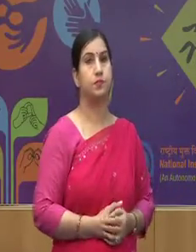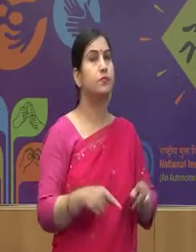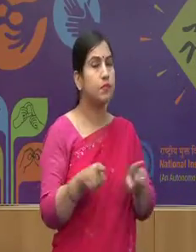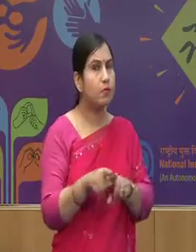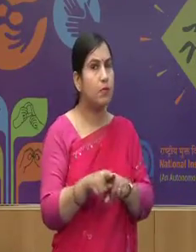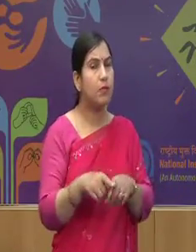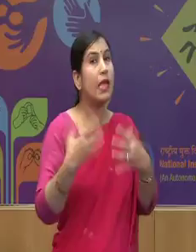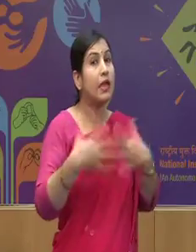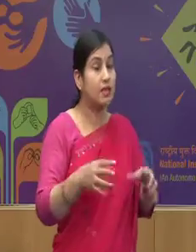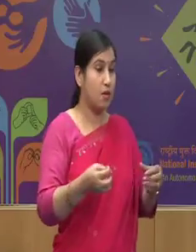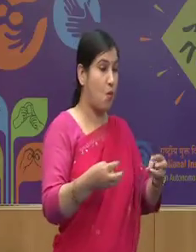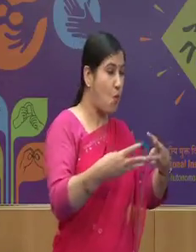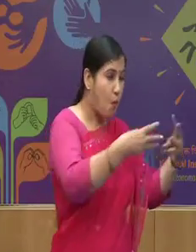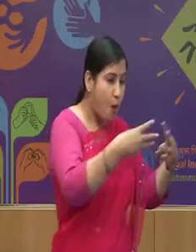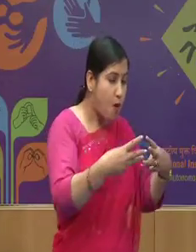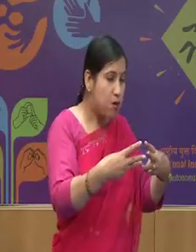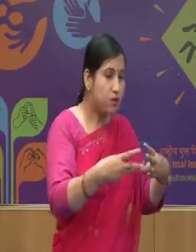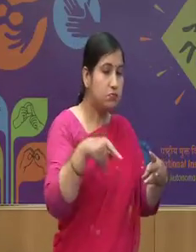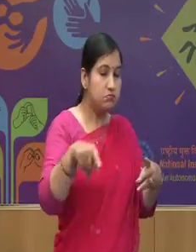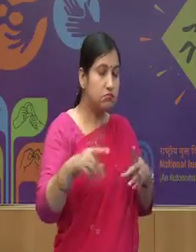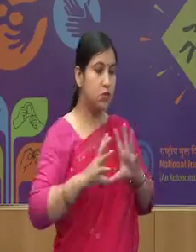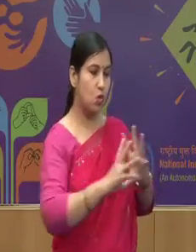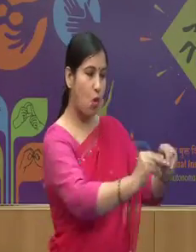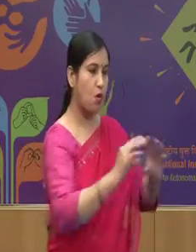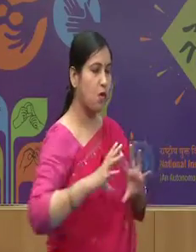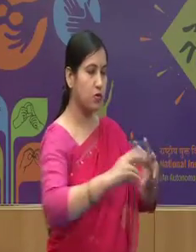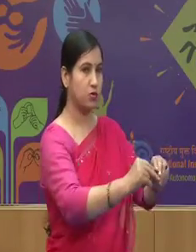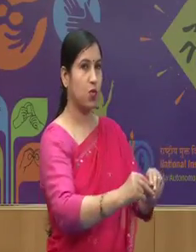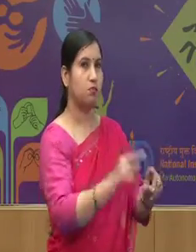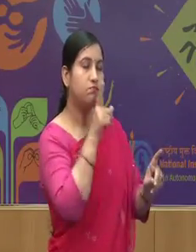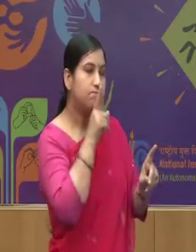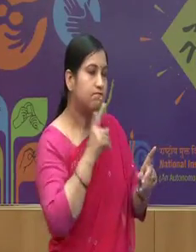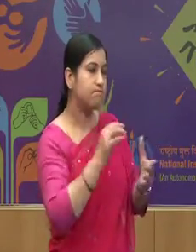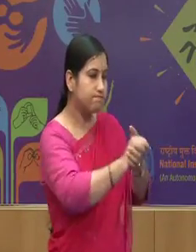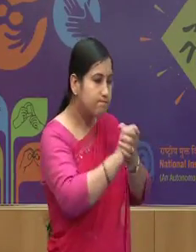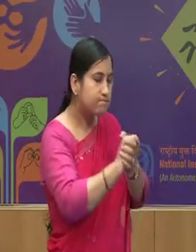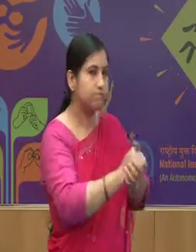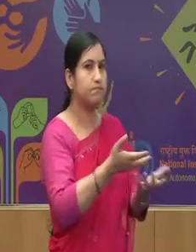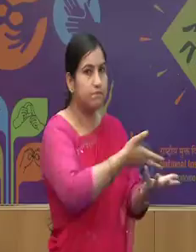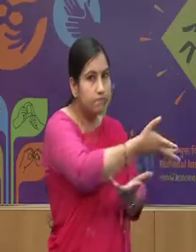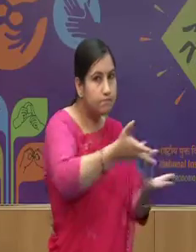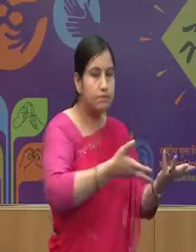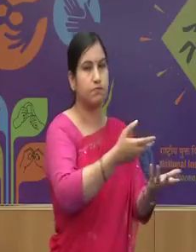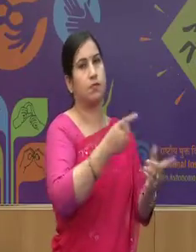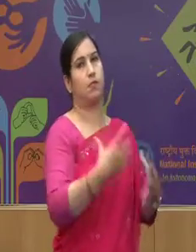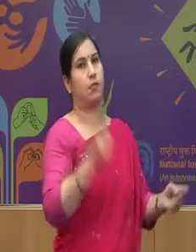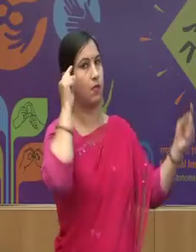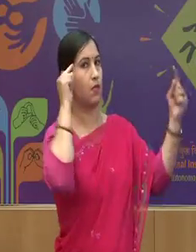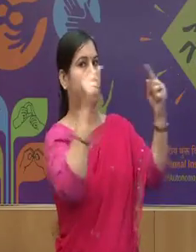and prevent any wars in future and peacefully solve disputes